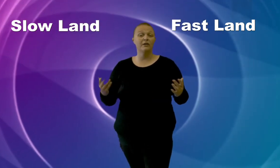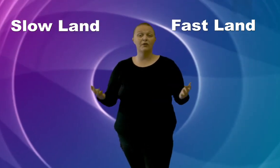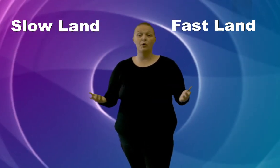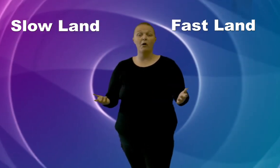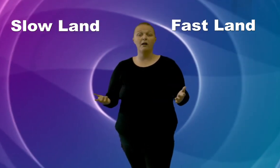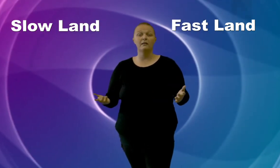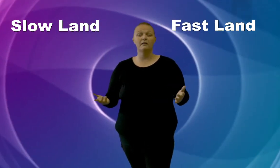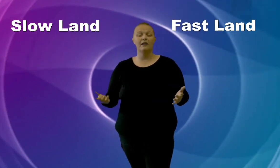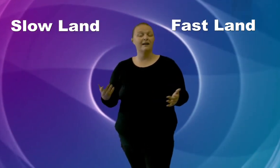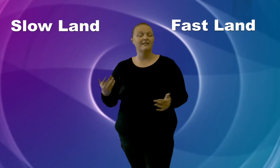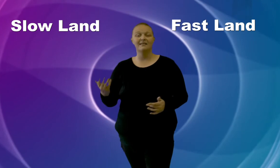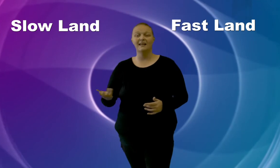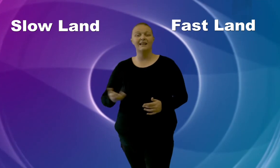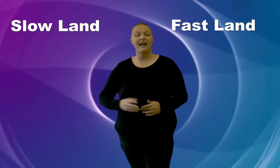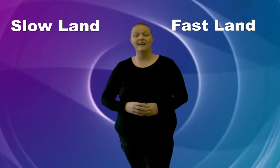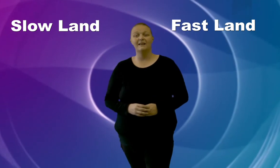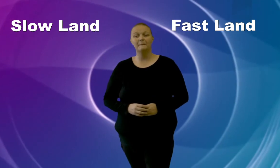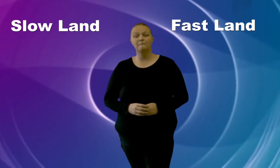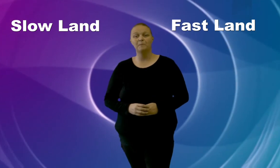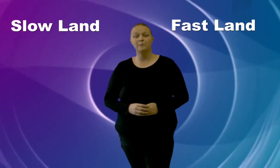for a walk on a sunny day?